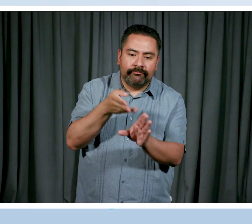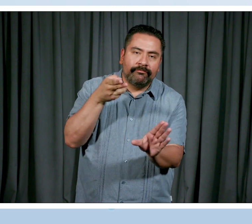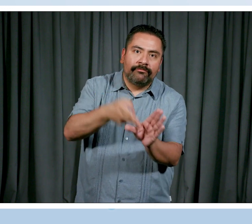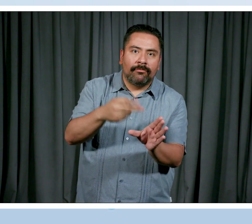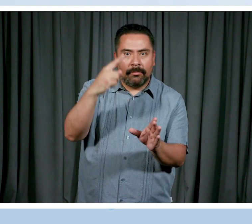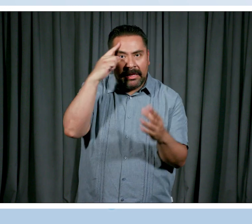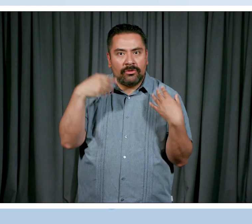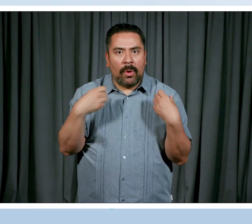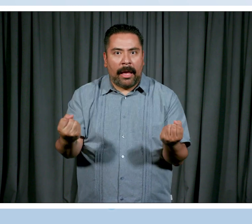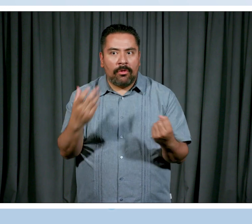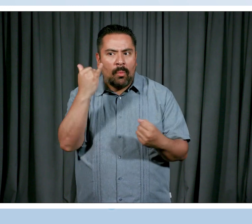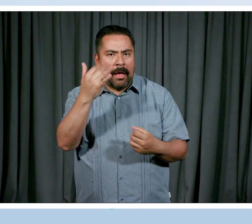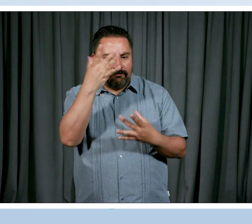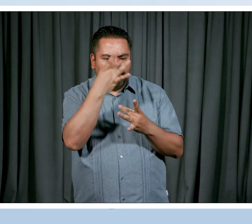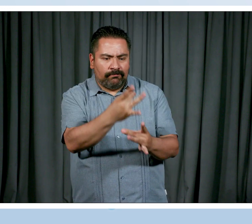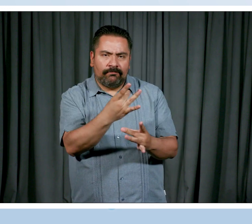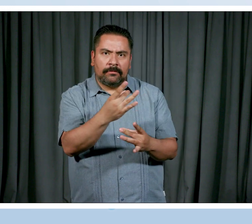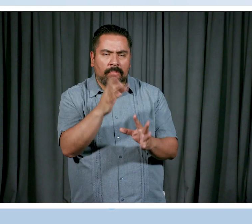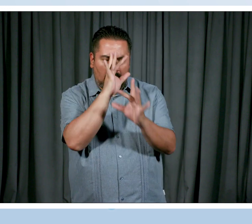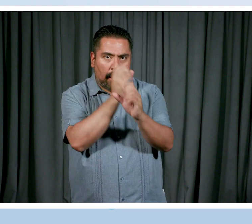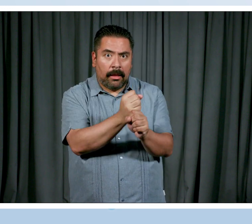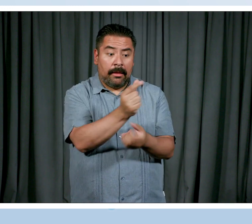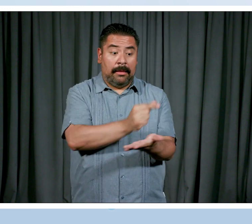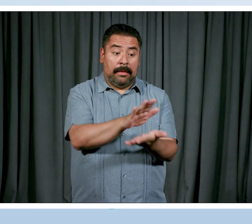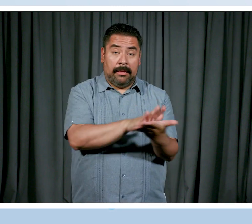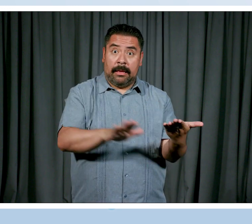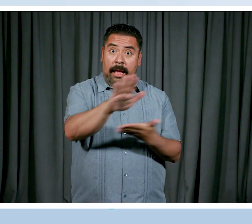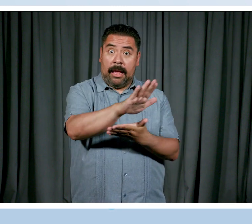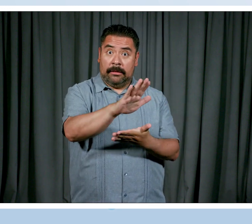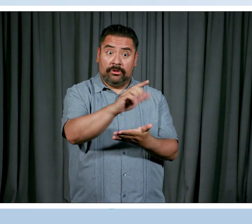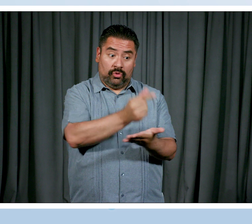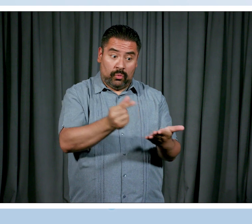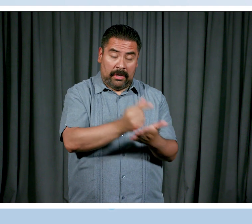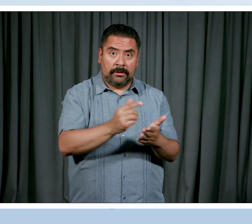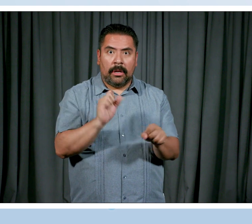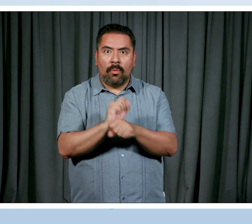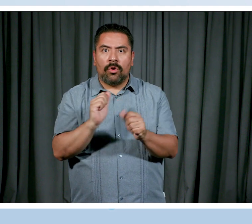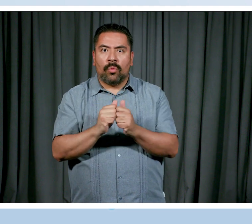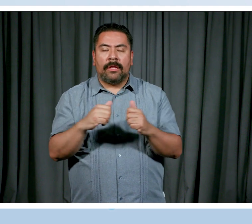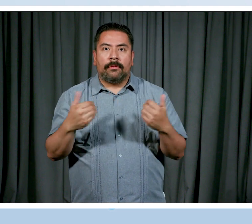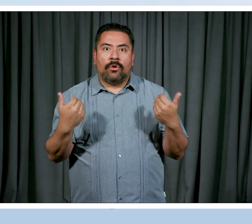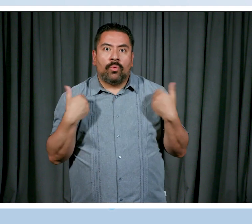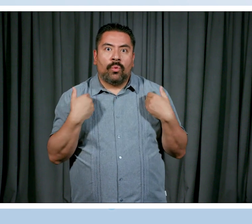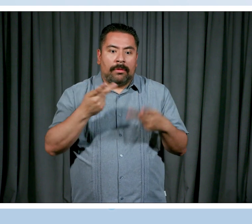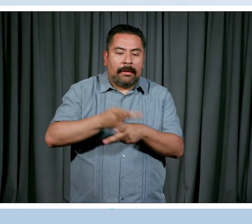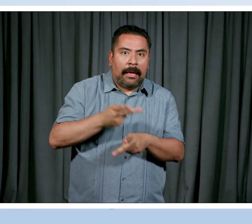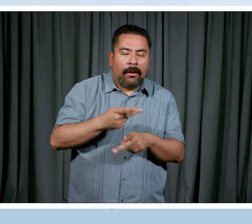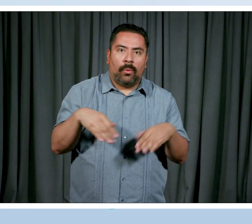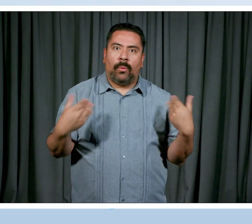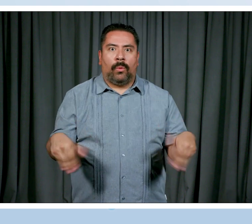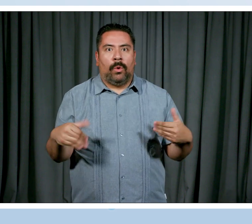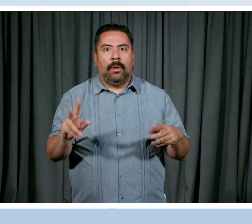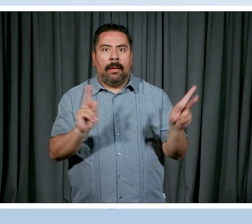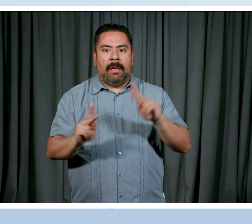was interesting. I gravitated toward that. When I graduated college, I worked with youth in care, DCFS wards. Talk about an